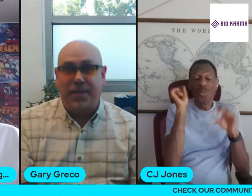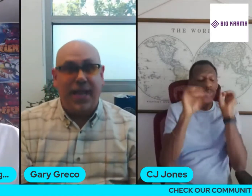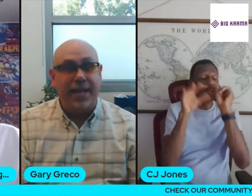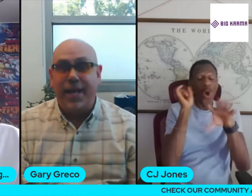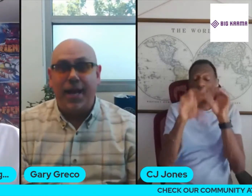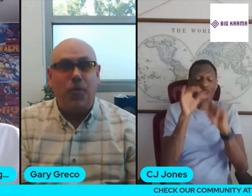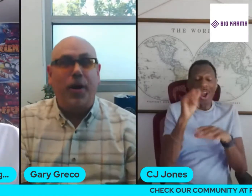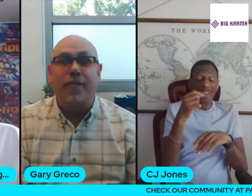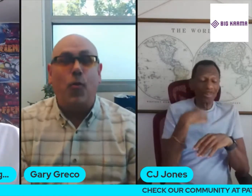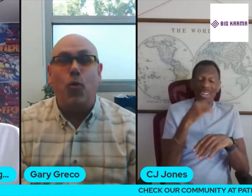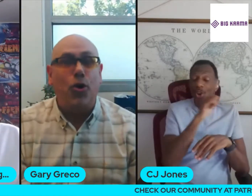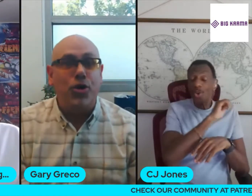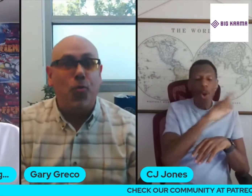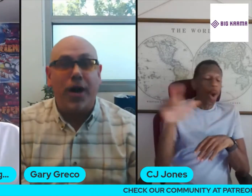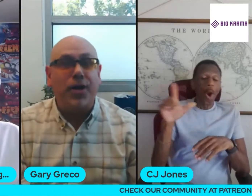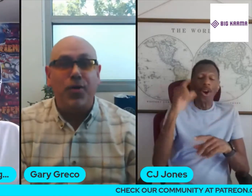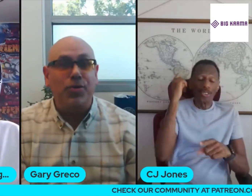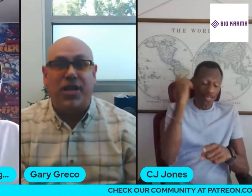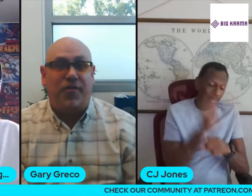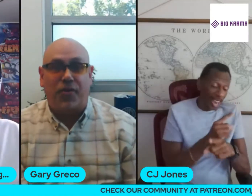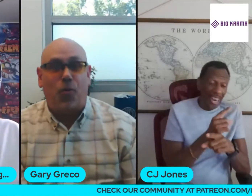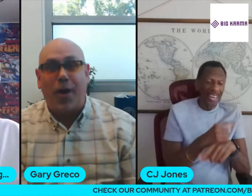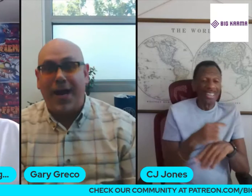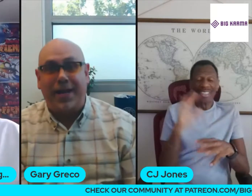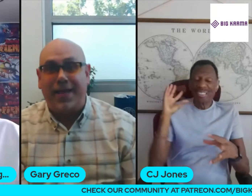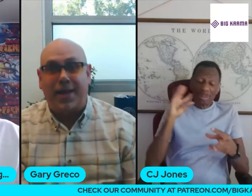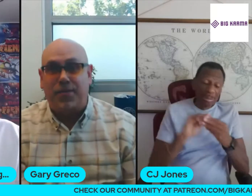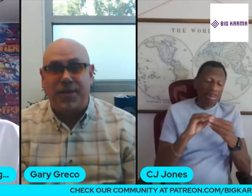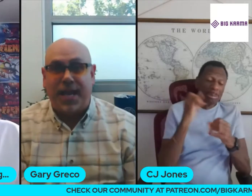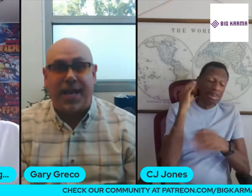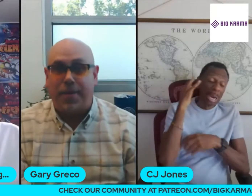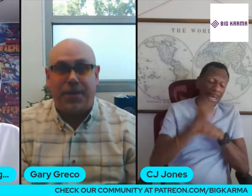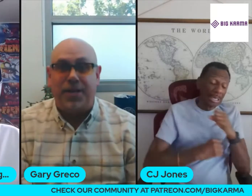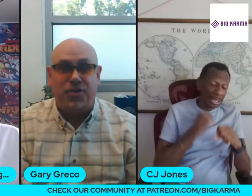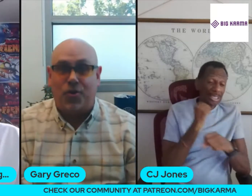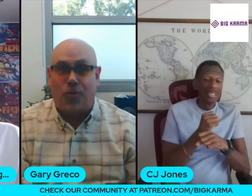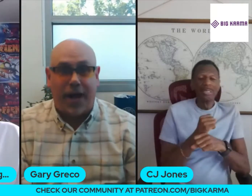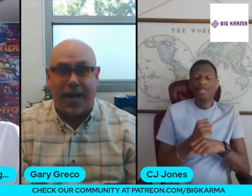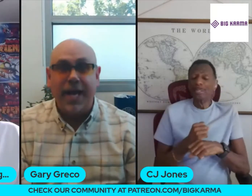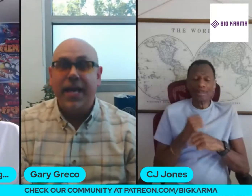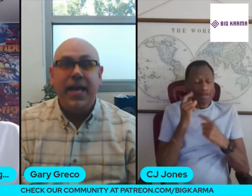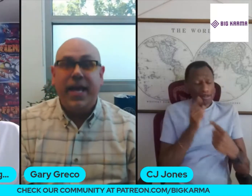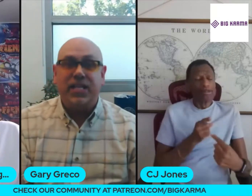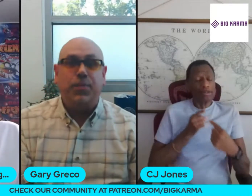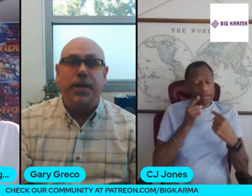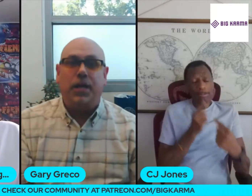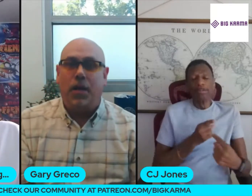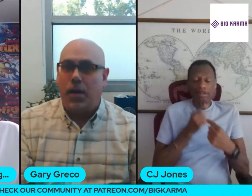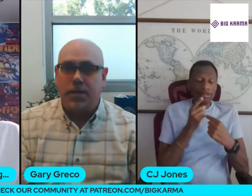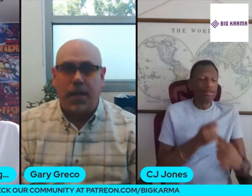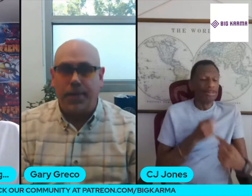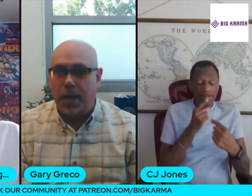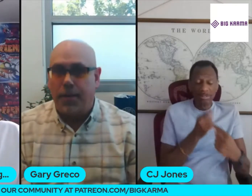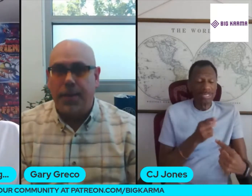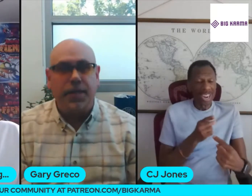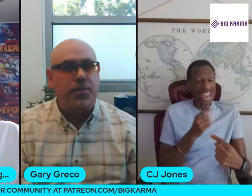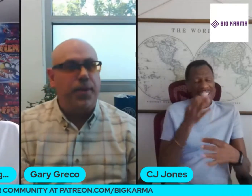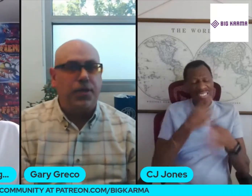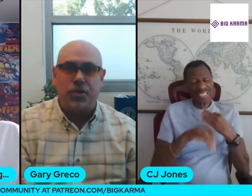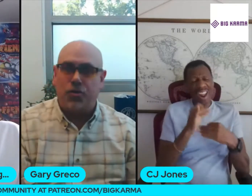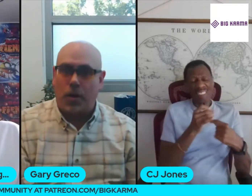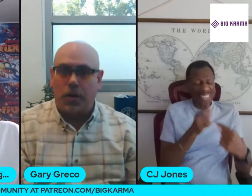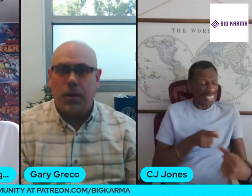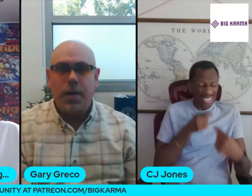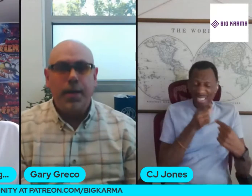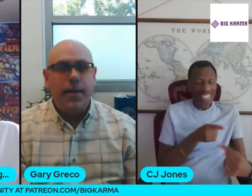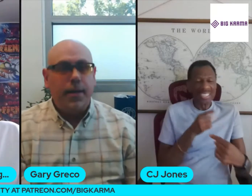Yes, millennia, whatever word you want to use it for the waiting that's been taking place. You're right. It's been a long time coming. It's been